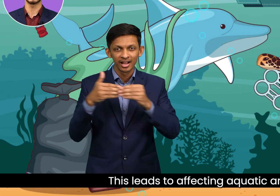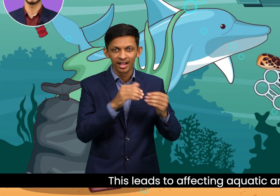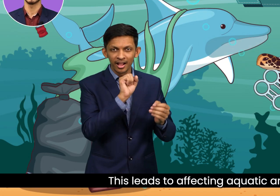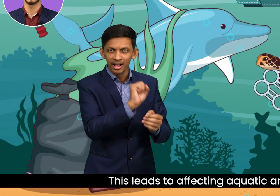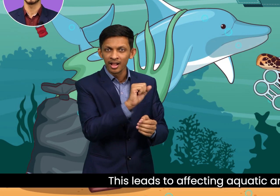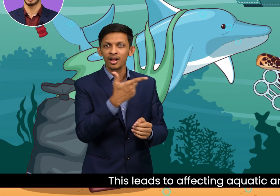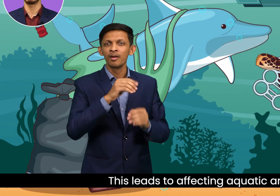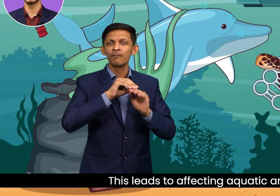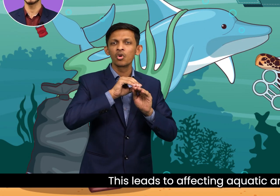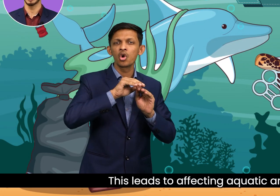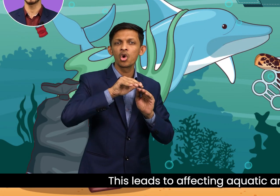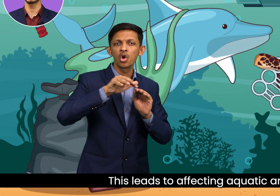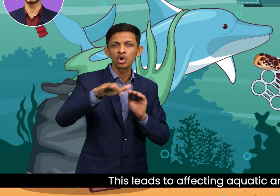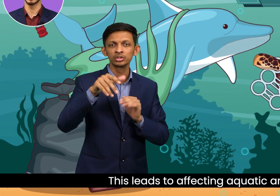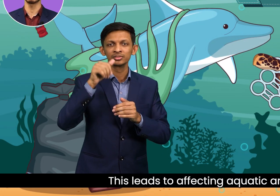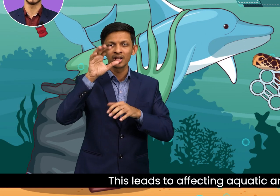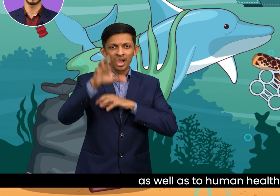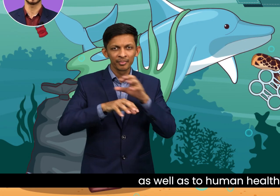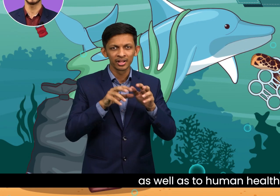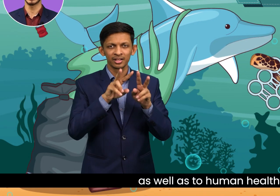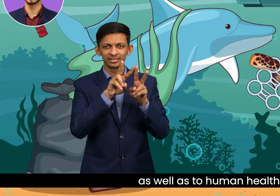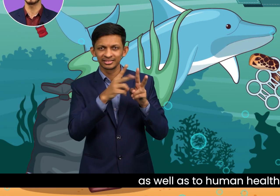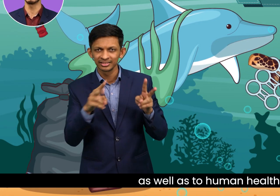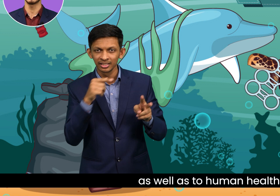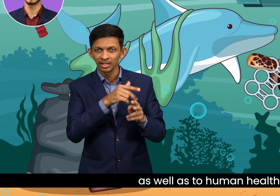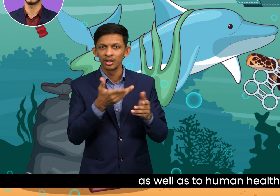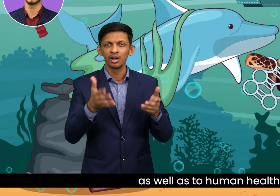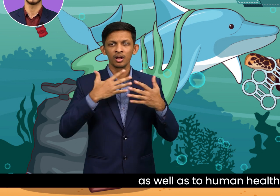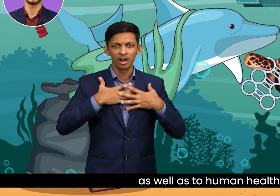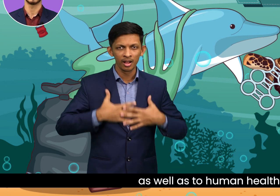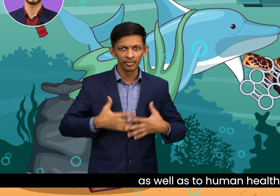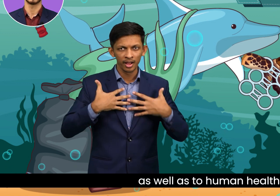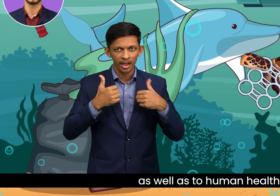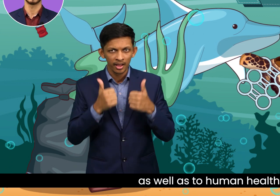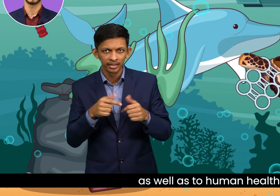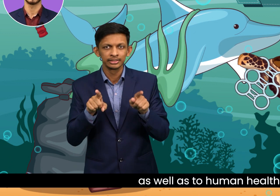This leads to affecting aquatic animals as well as to human health.